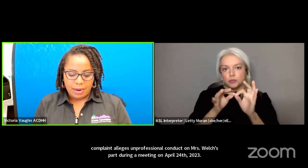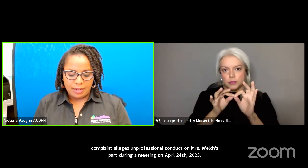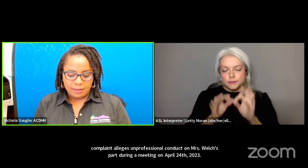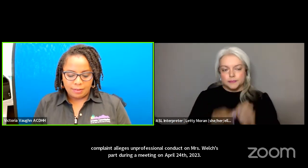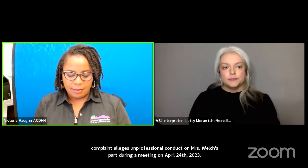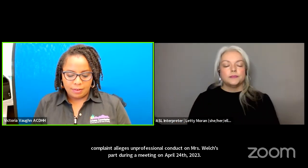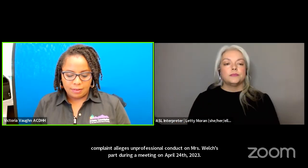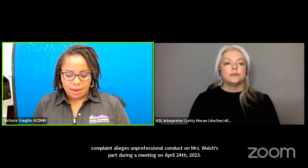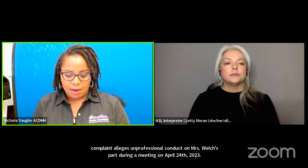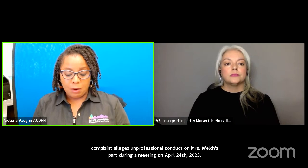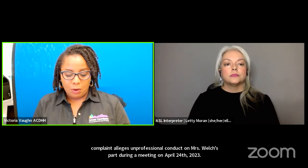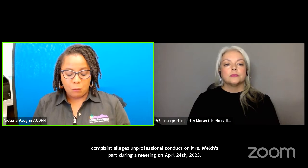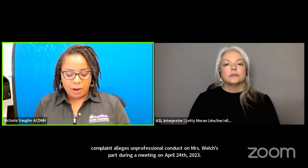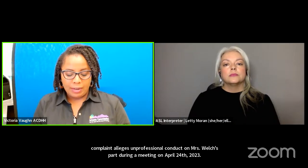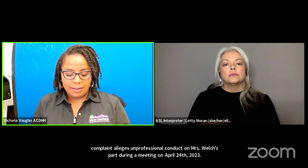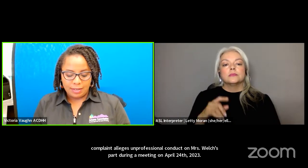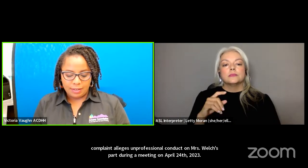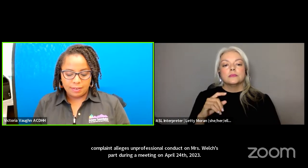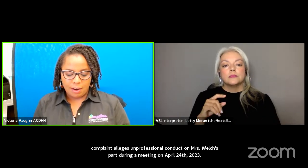where an intense